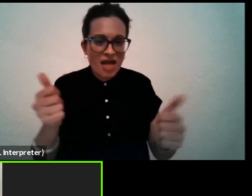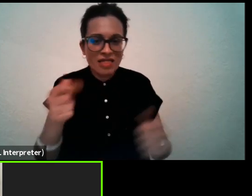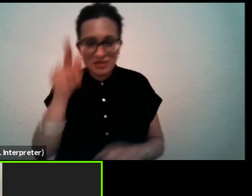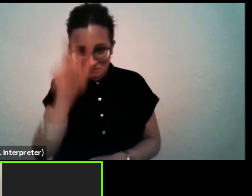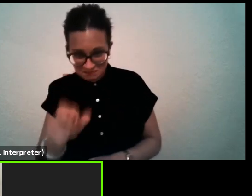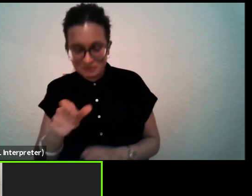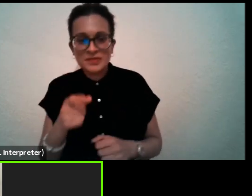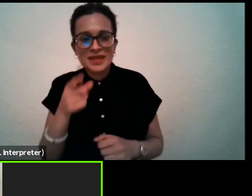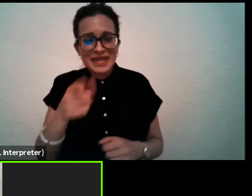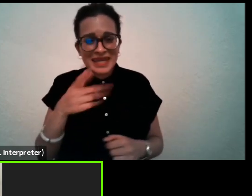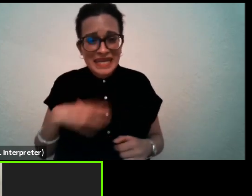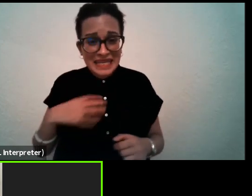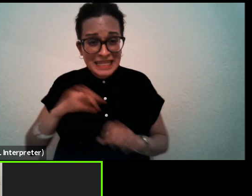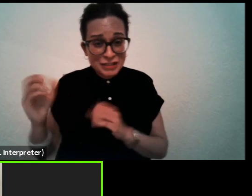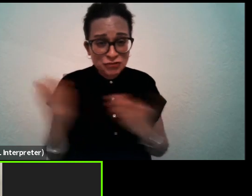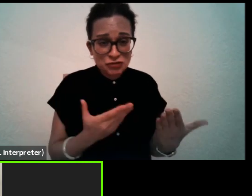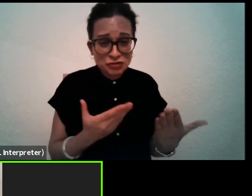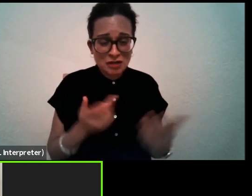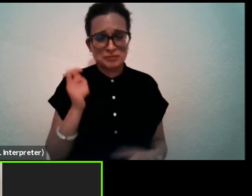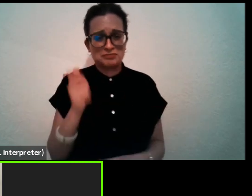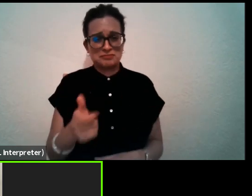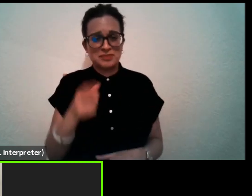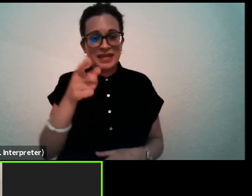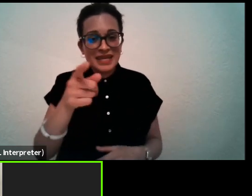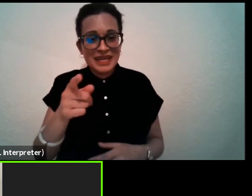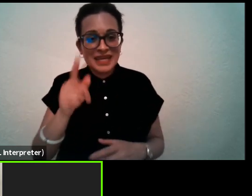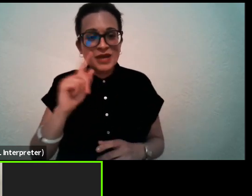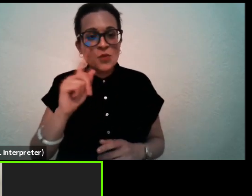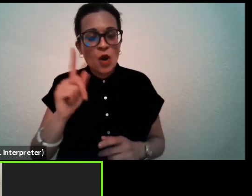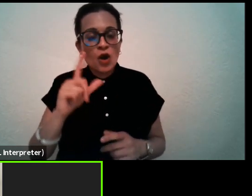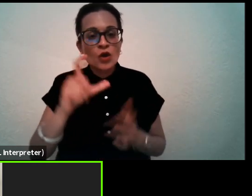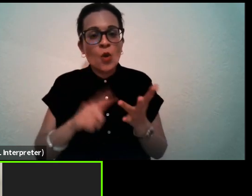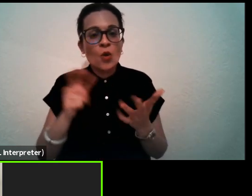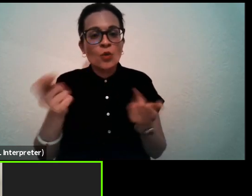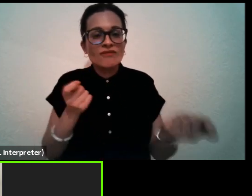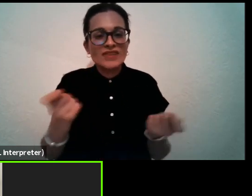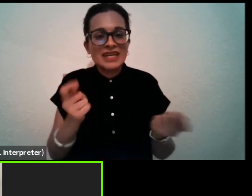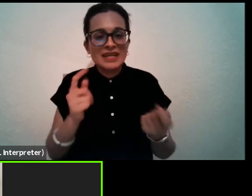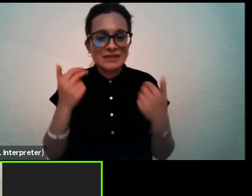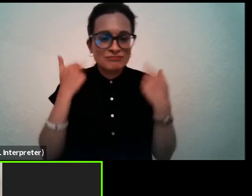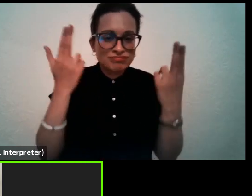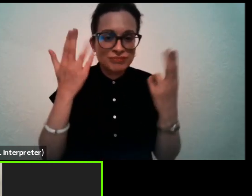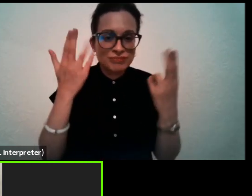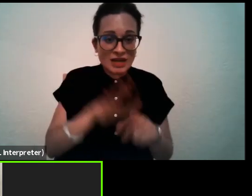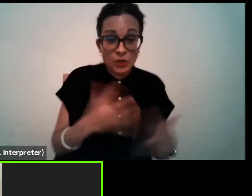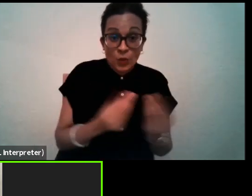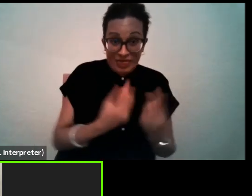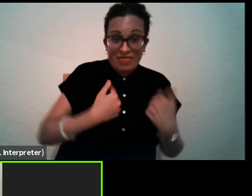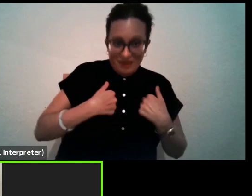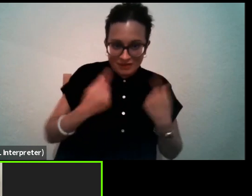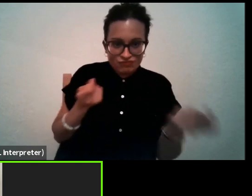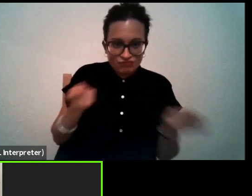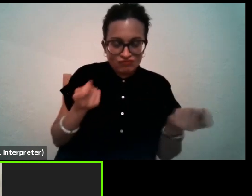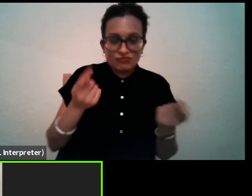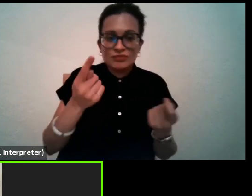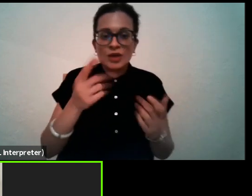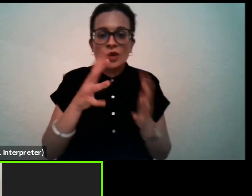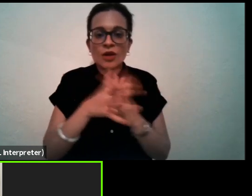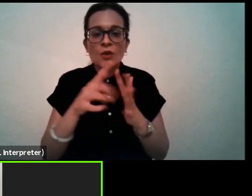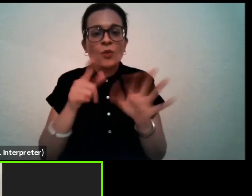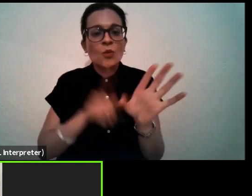He needs very little introduction. He is the co-convener of Stand Up to Racism, along with myself. I'd like to welcome Wayman